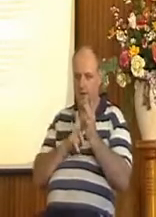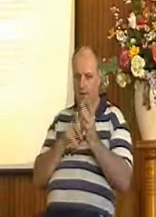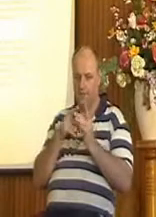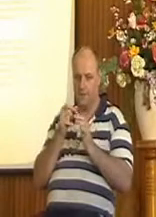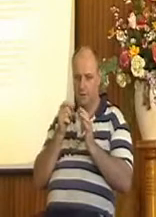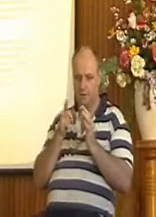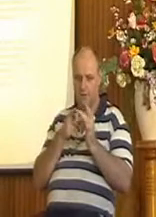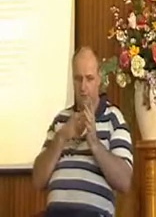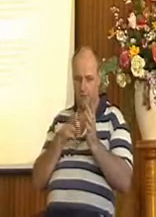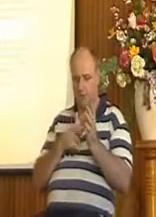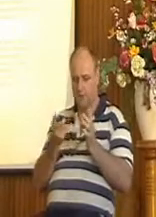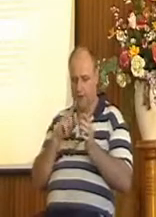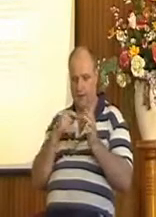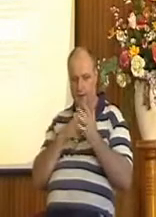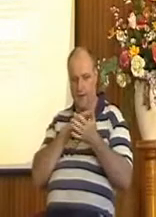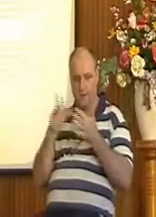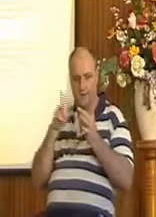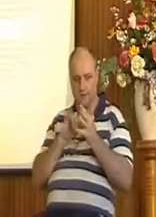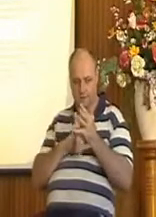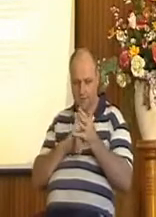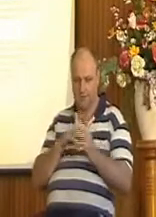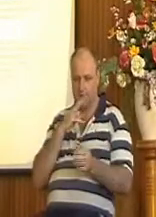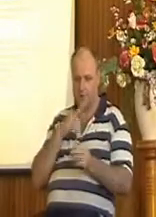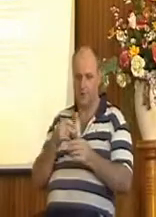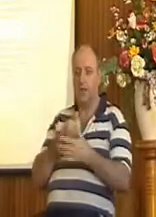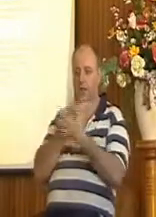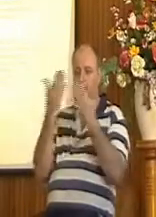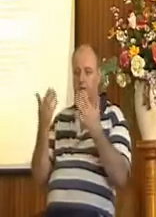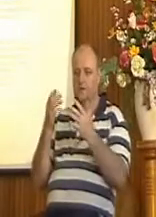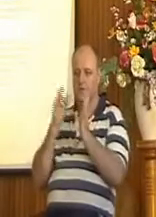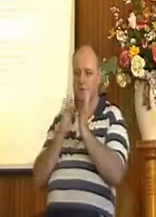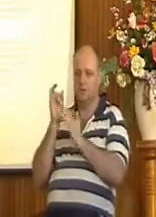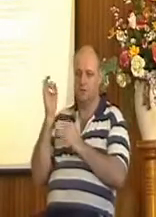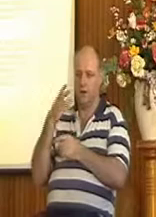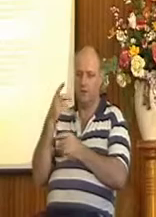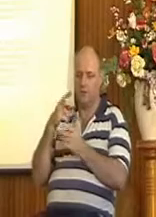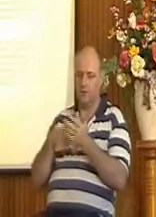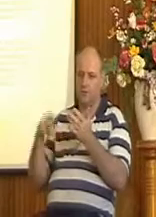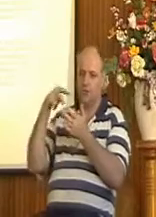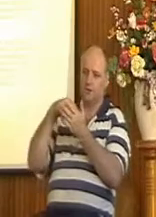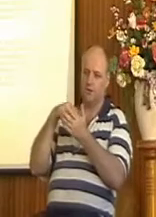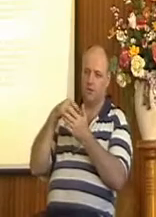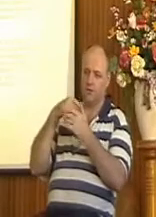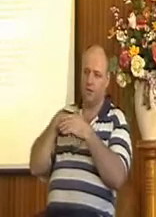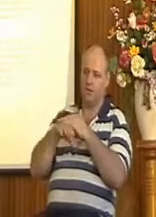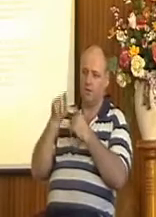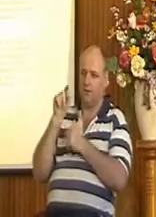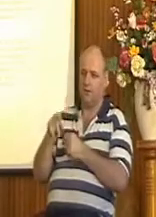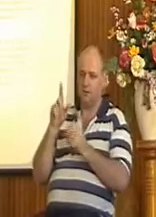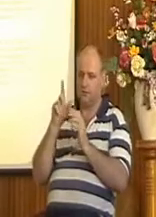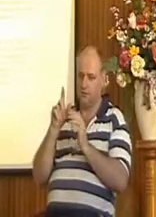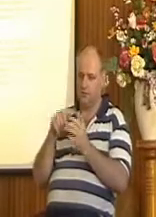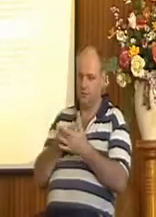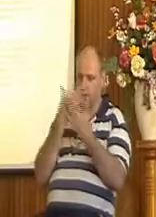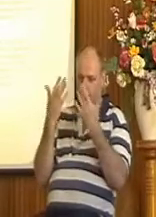for the Christian is the resurrection day. And we are a poetry of Christ